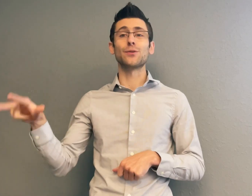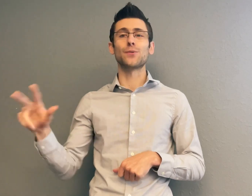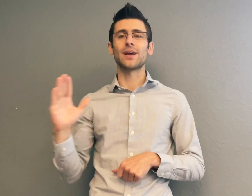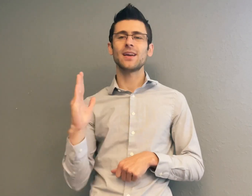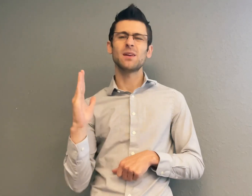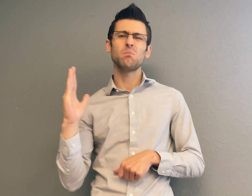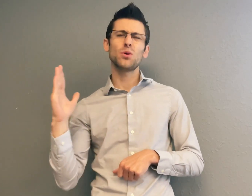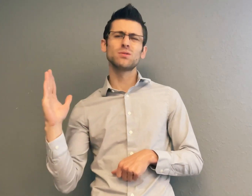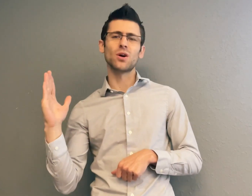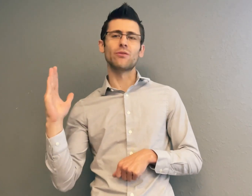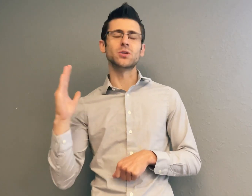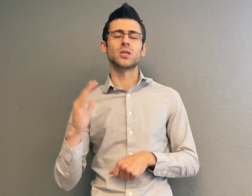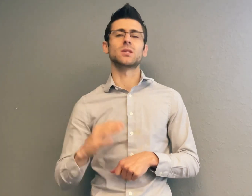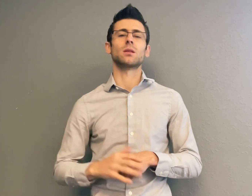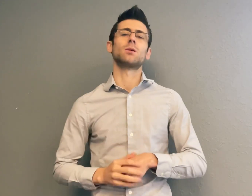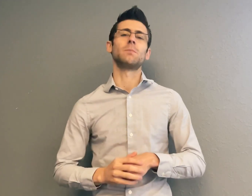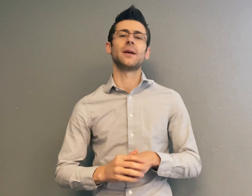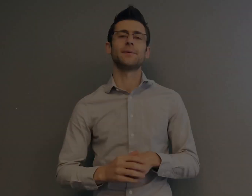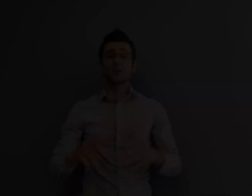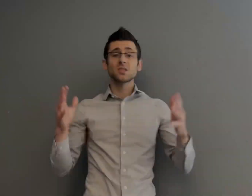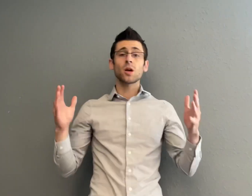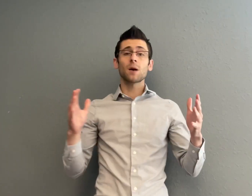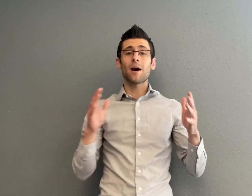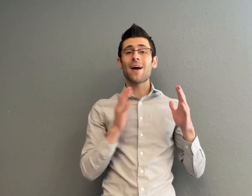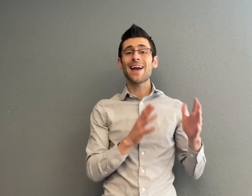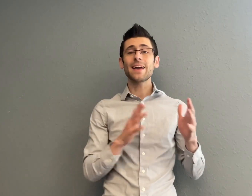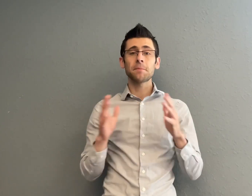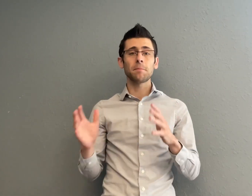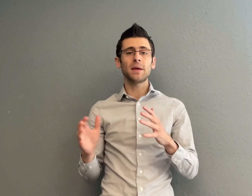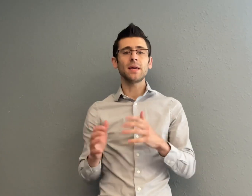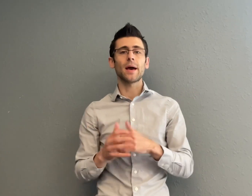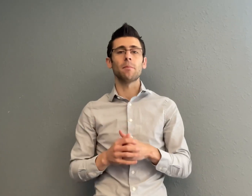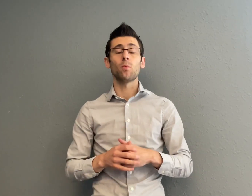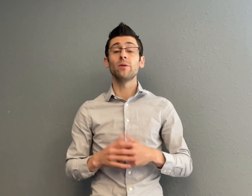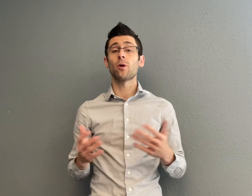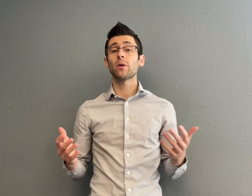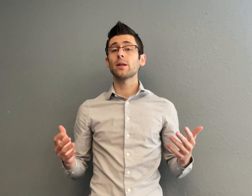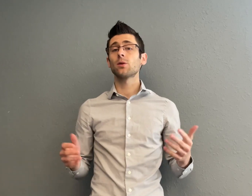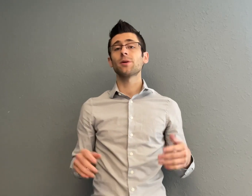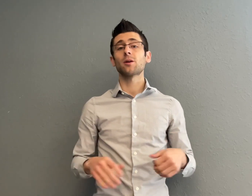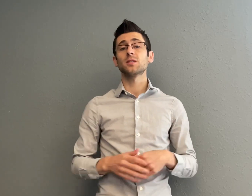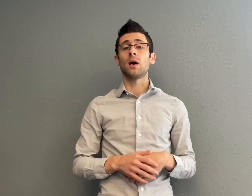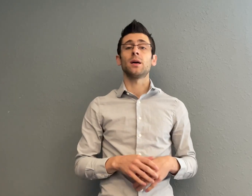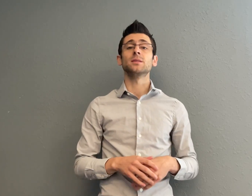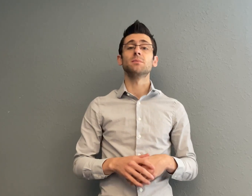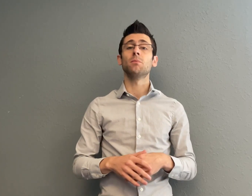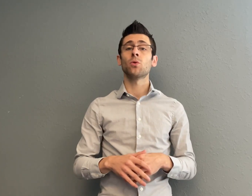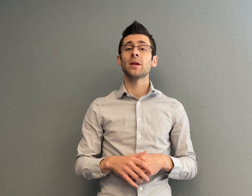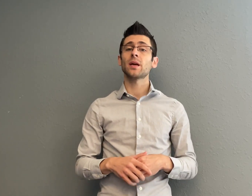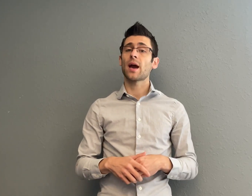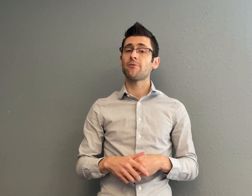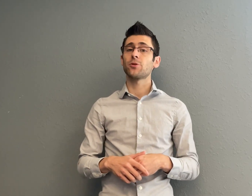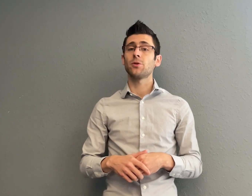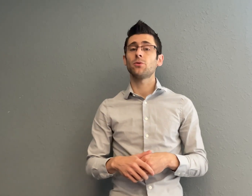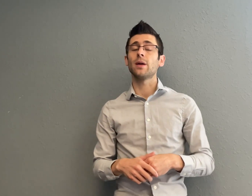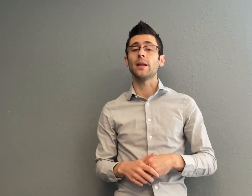1:33. Moves over just a little bit. So let's talk about AM and PM. We've already learned our signs: morning, afternoon, and